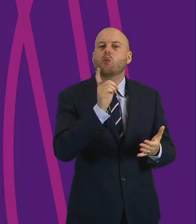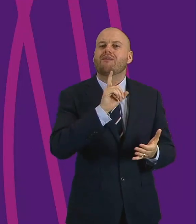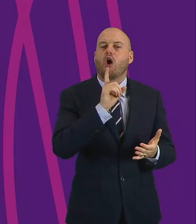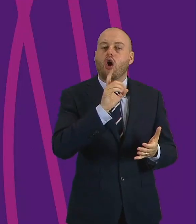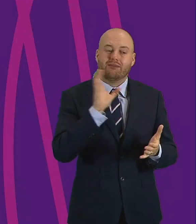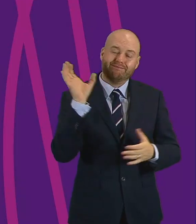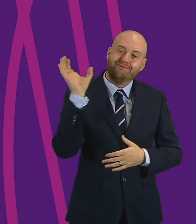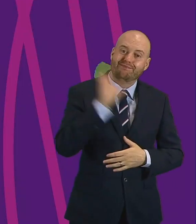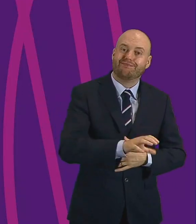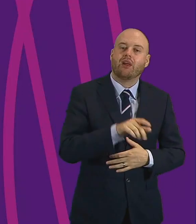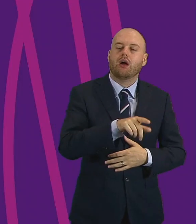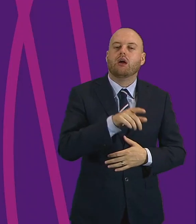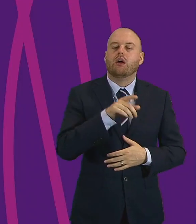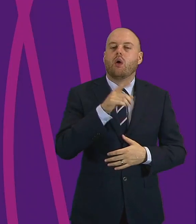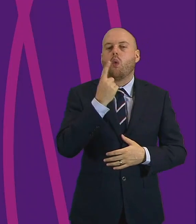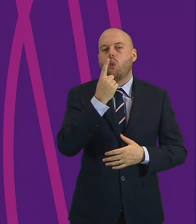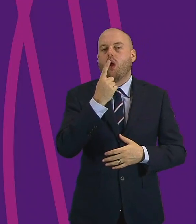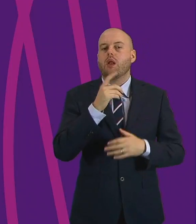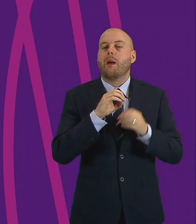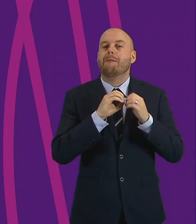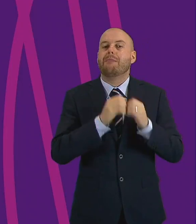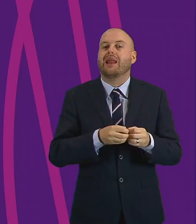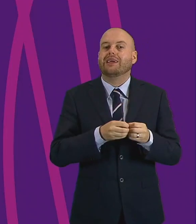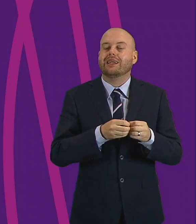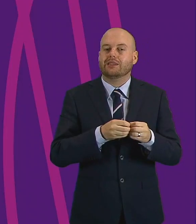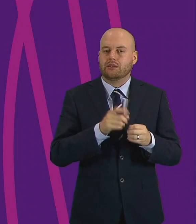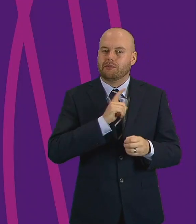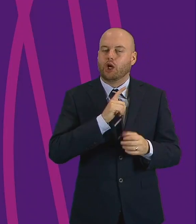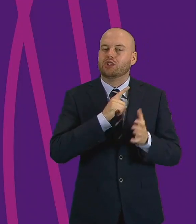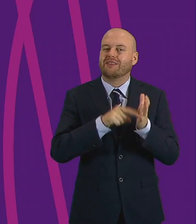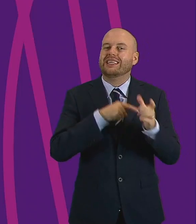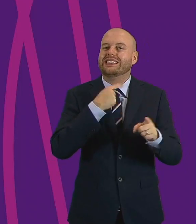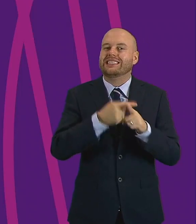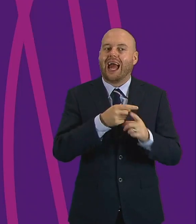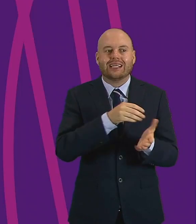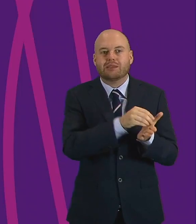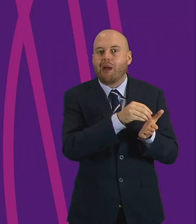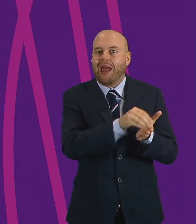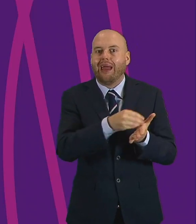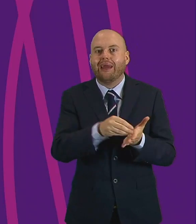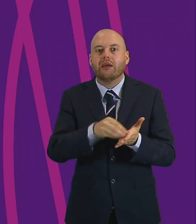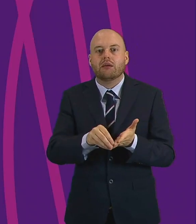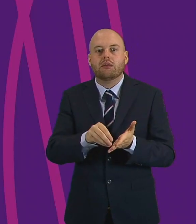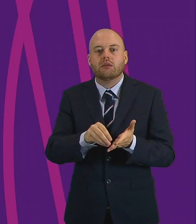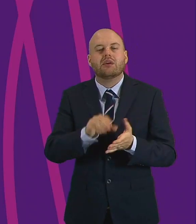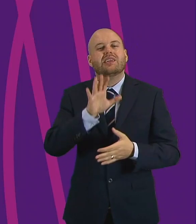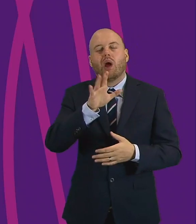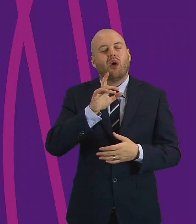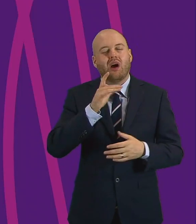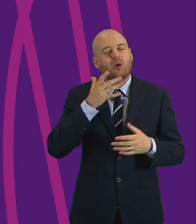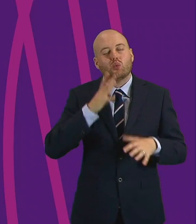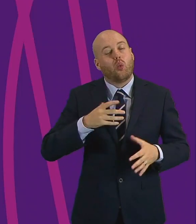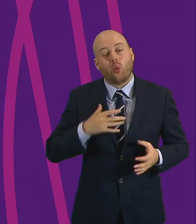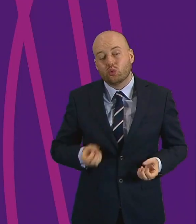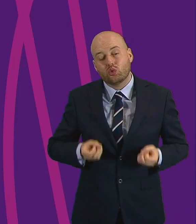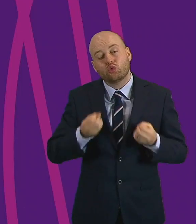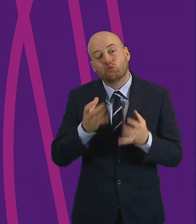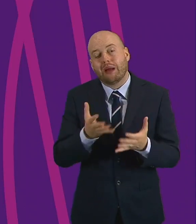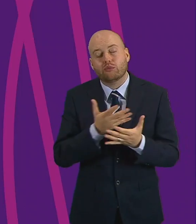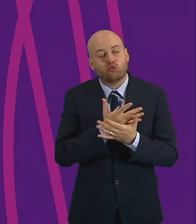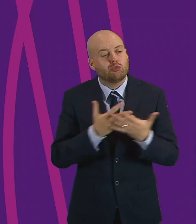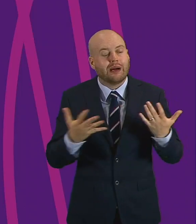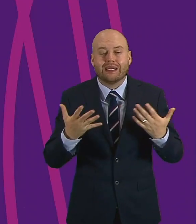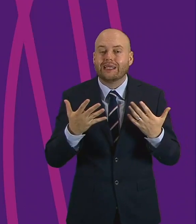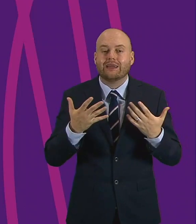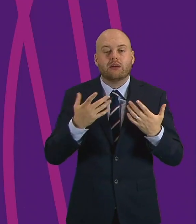hole in our finances due to tax reconciliations. And I don't want to spend more time going through the borrowing powers that